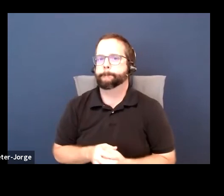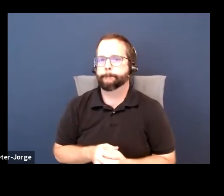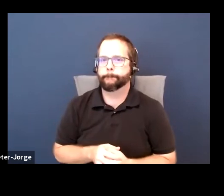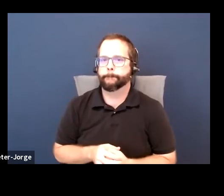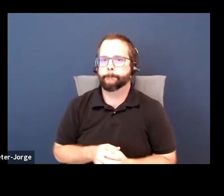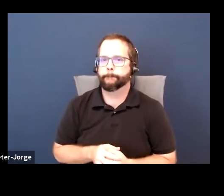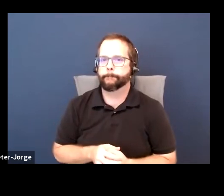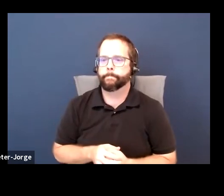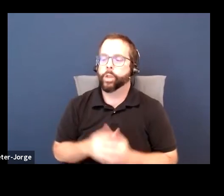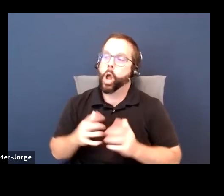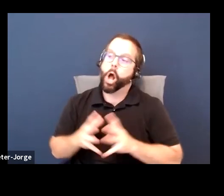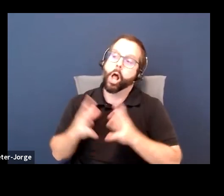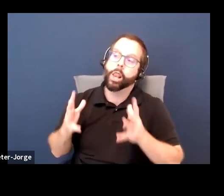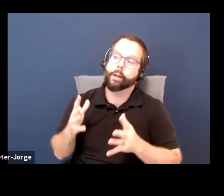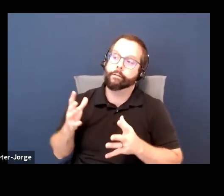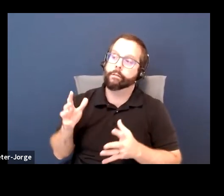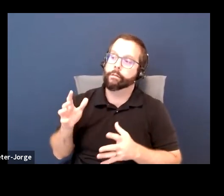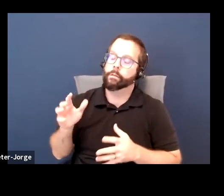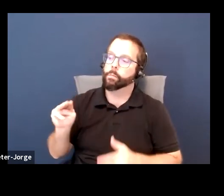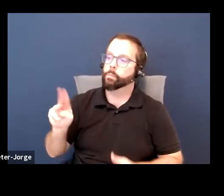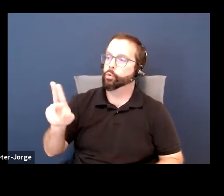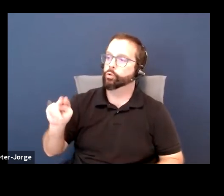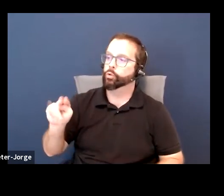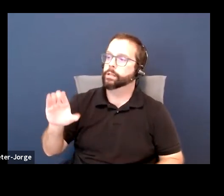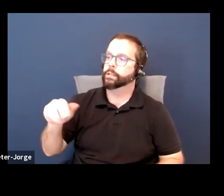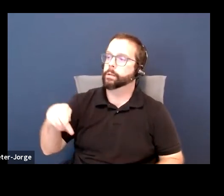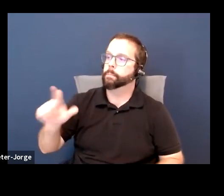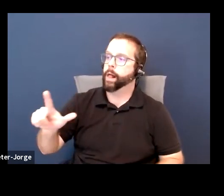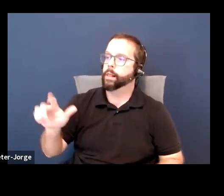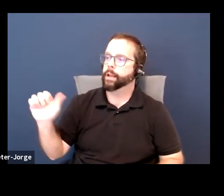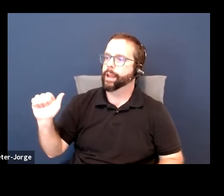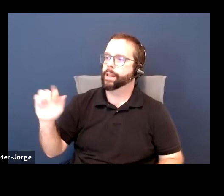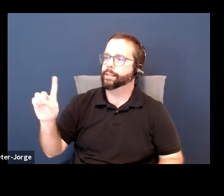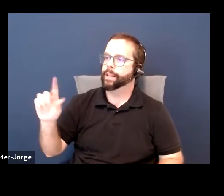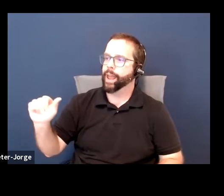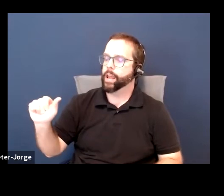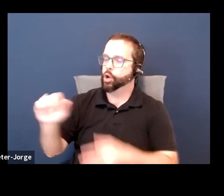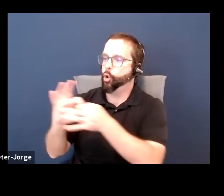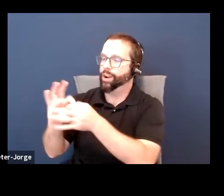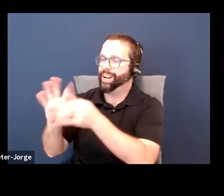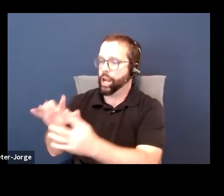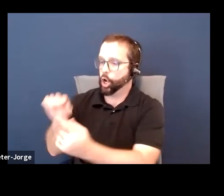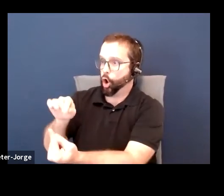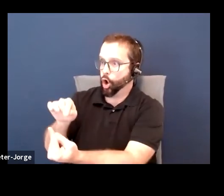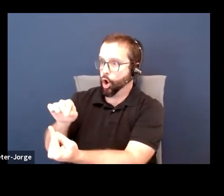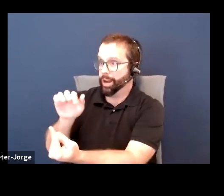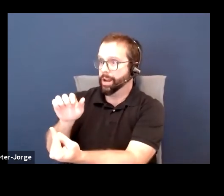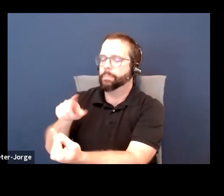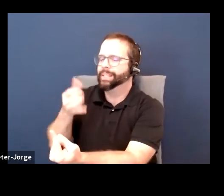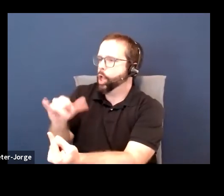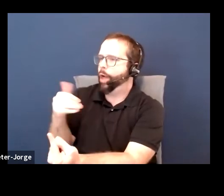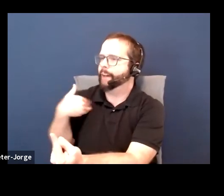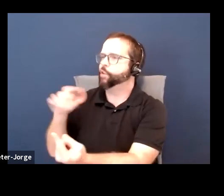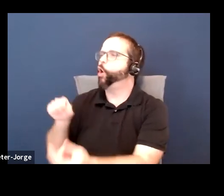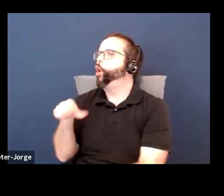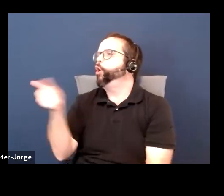A lot of municipal ADA coordinators often have other primary responsibilities. So a lot of them are equal